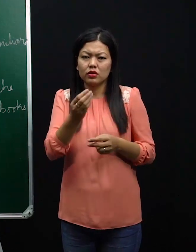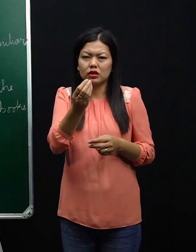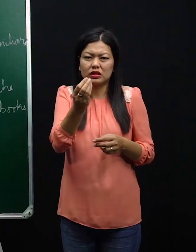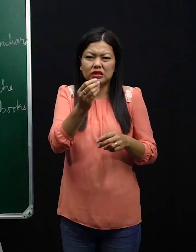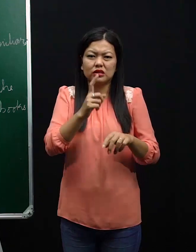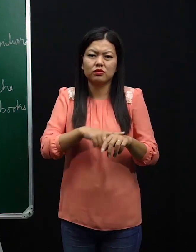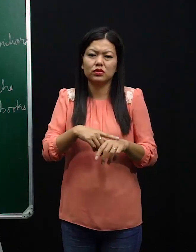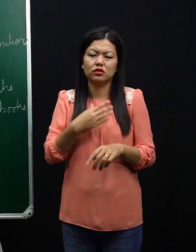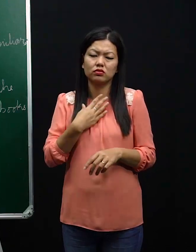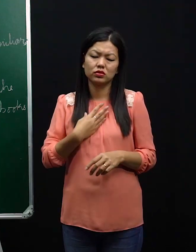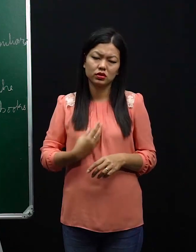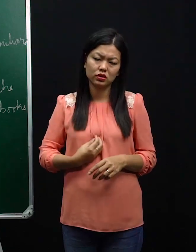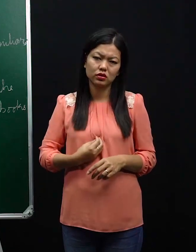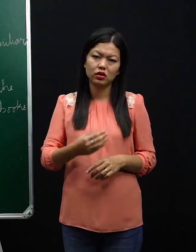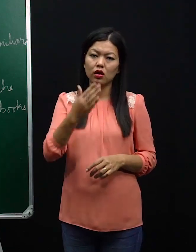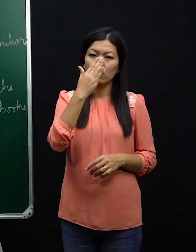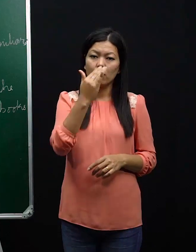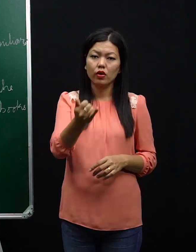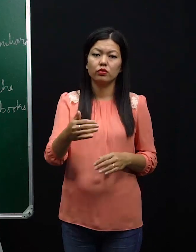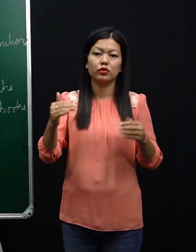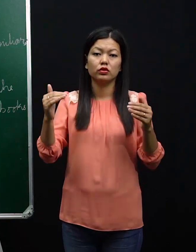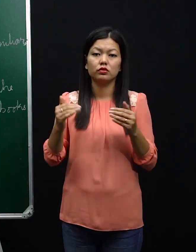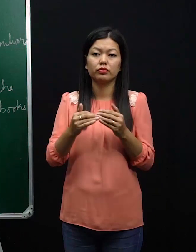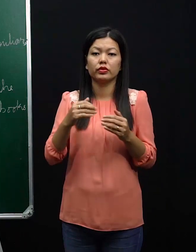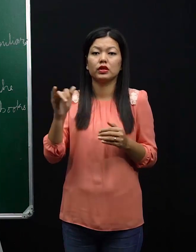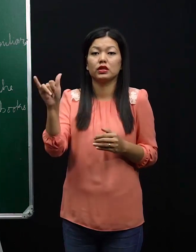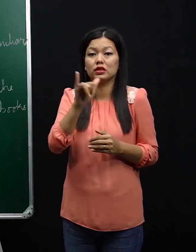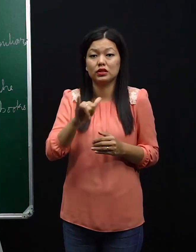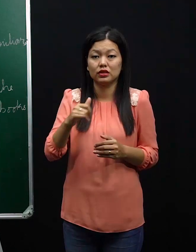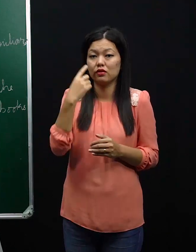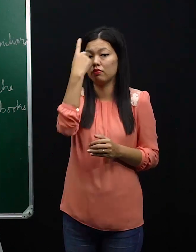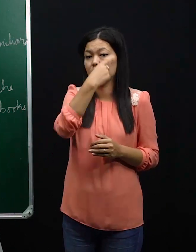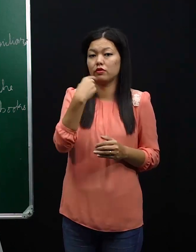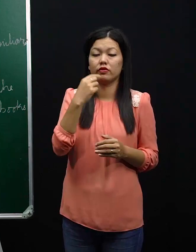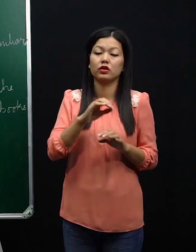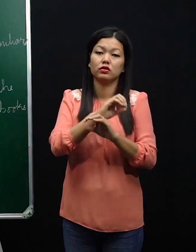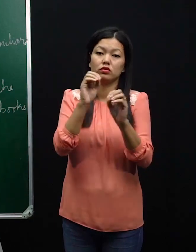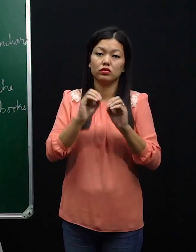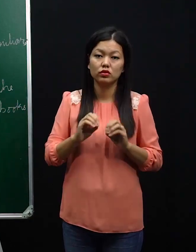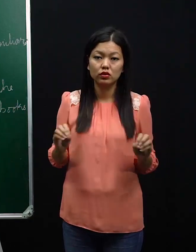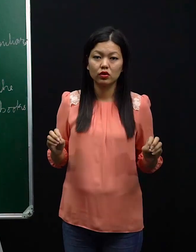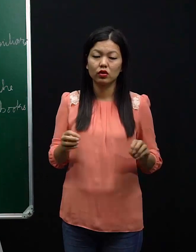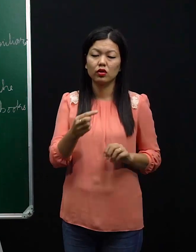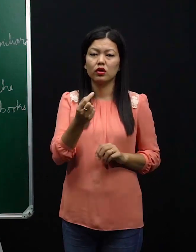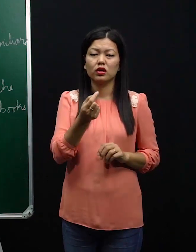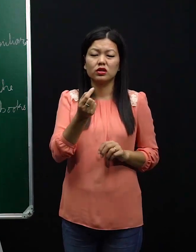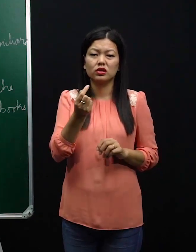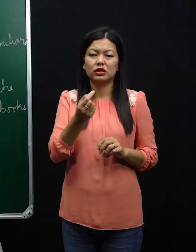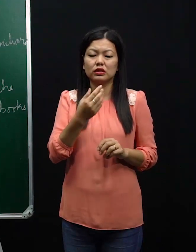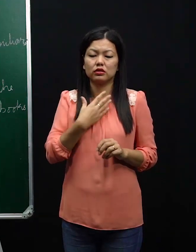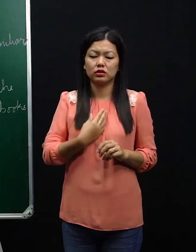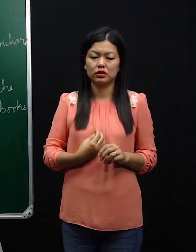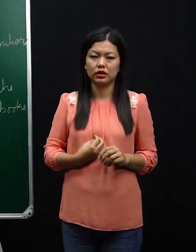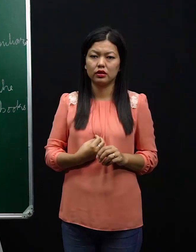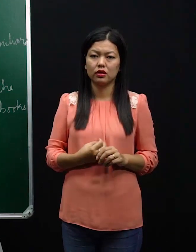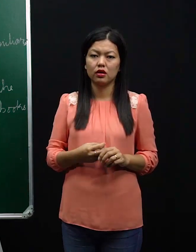book. Every evening he would just be sitting outside his house, looking at the face on the mountain, and he would be